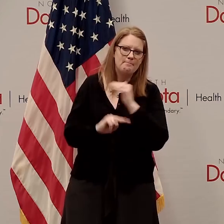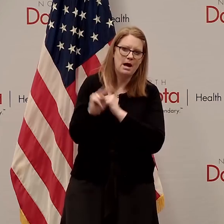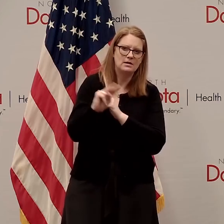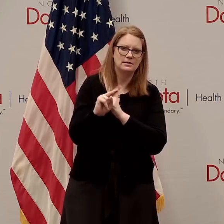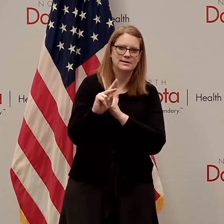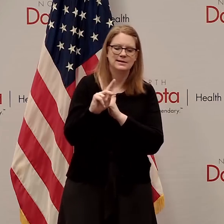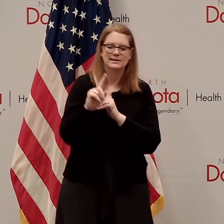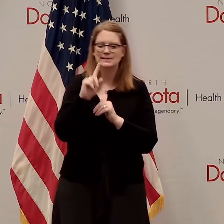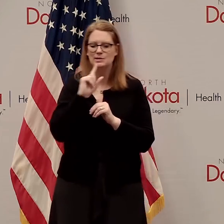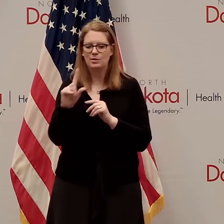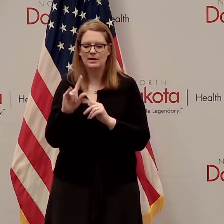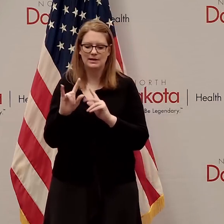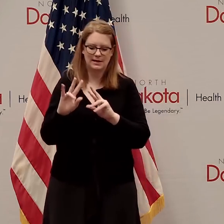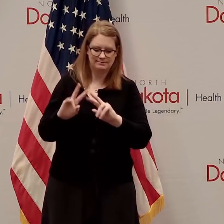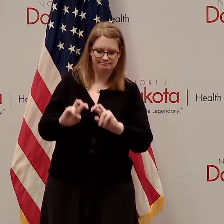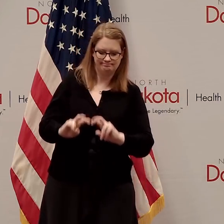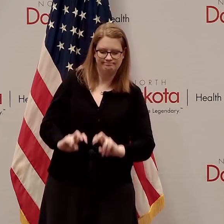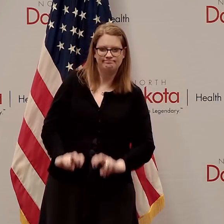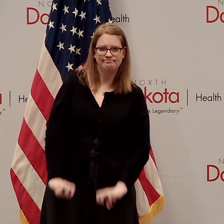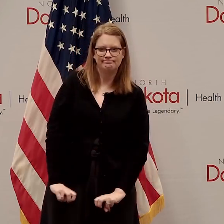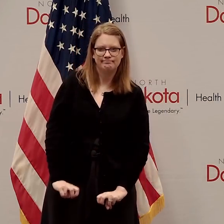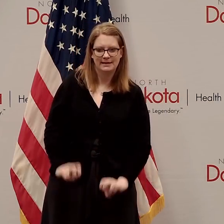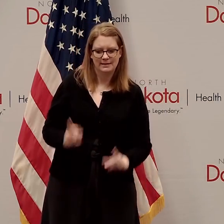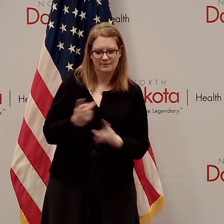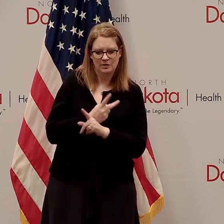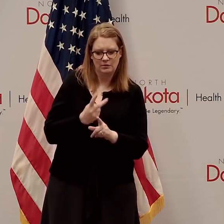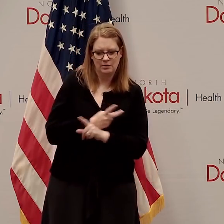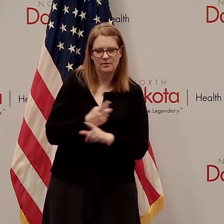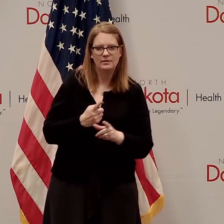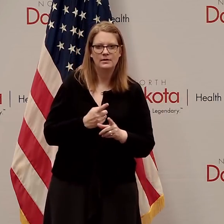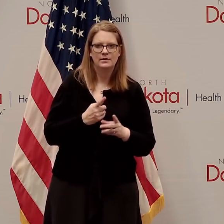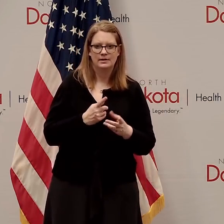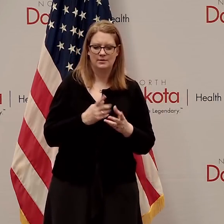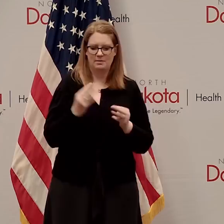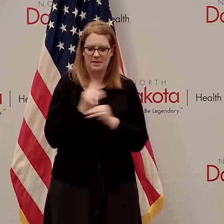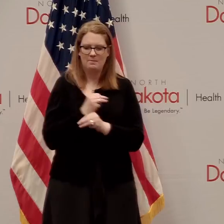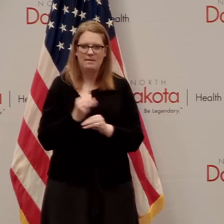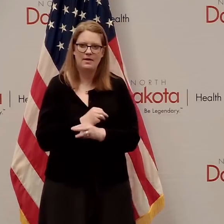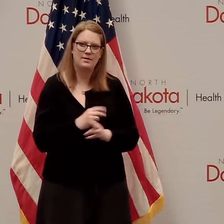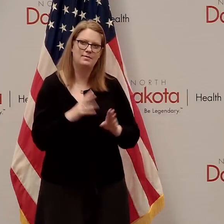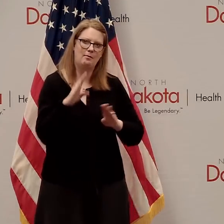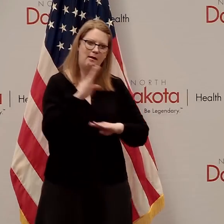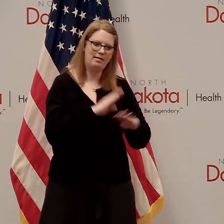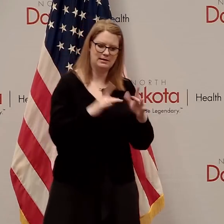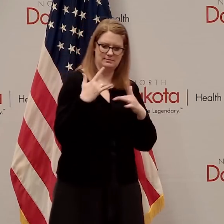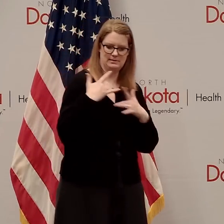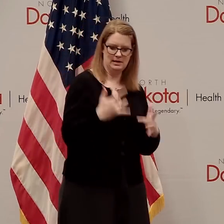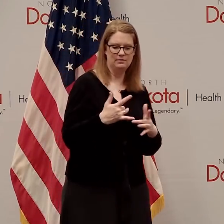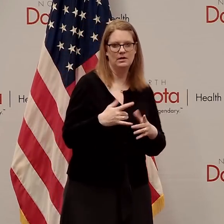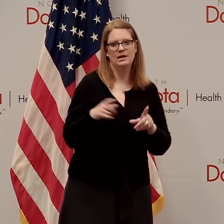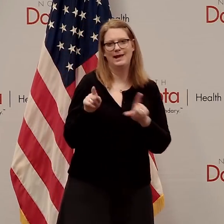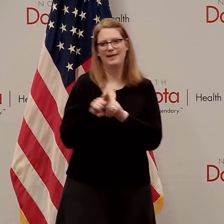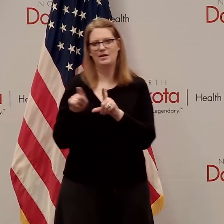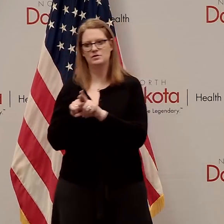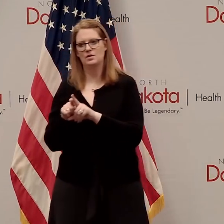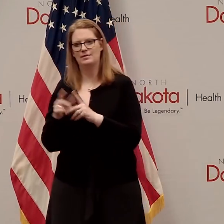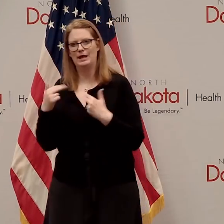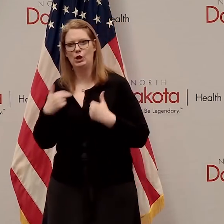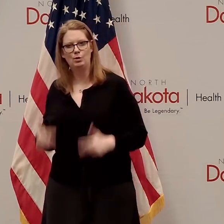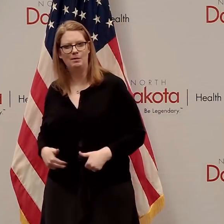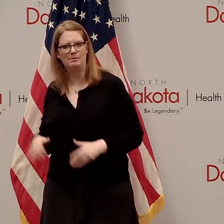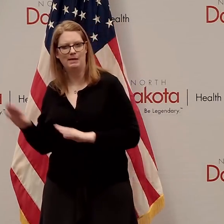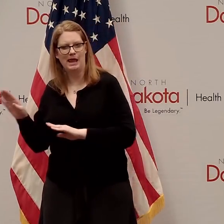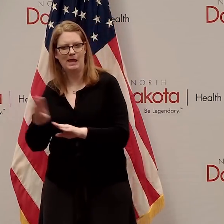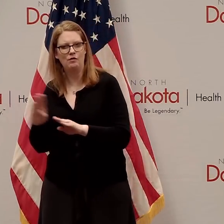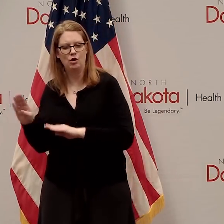of some of what I described as the biological nature, and then there's the non-biological, which is the human behavior in terms of how